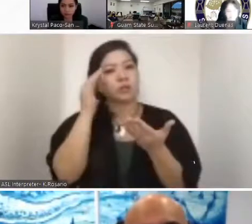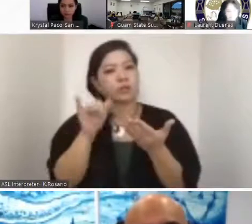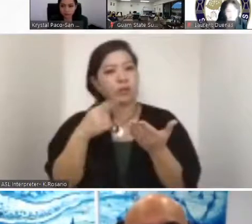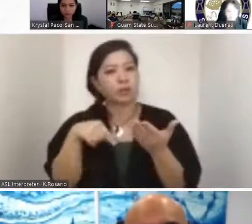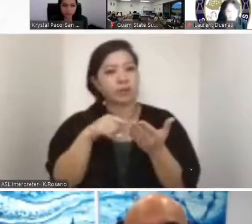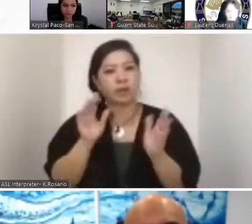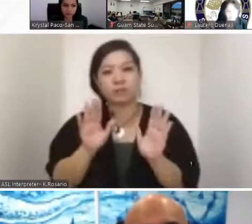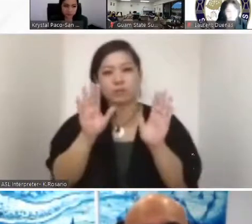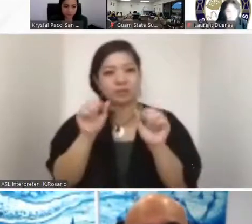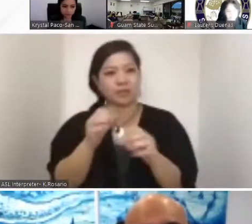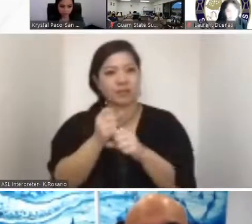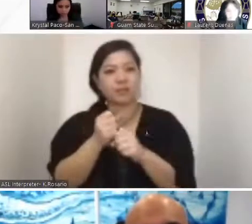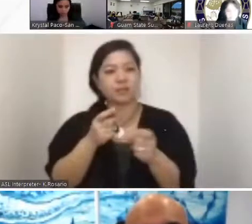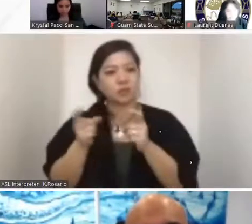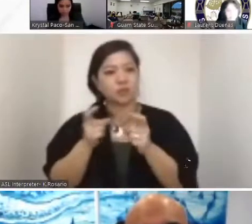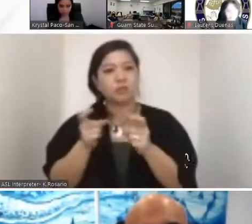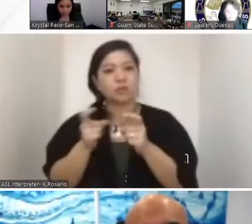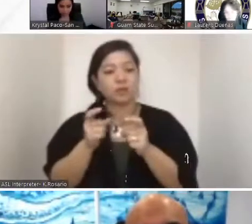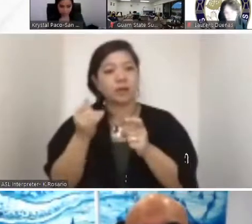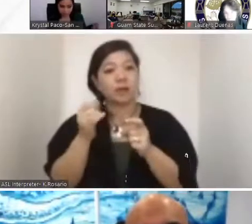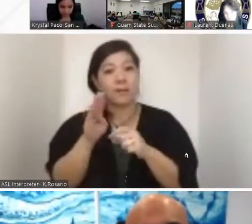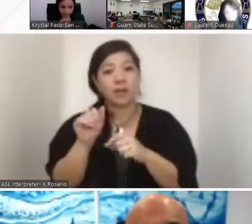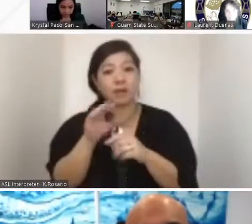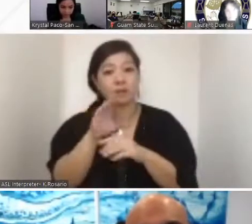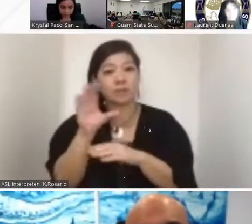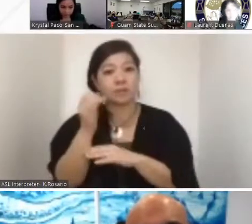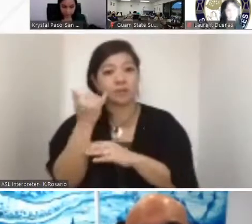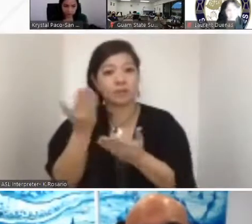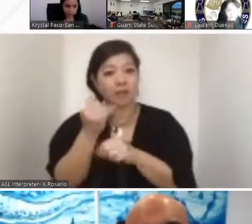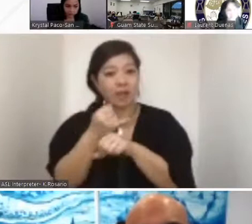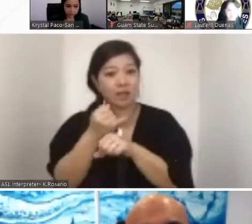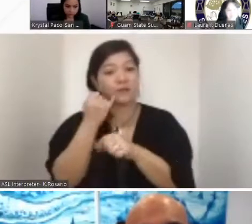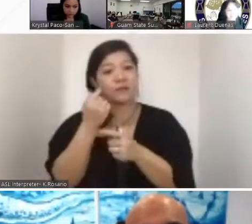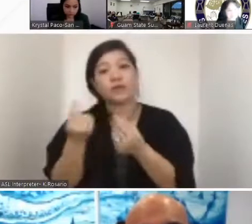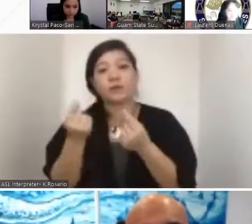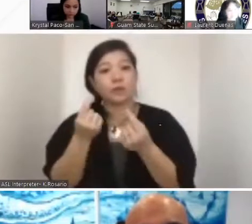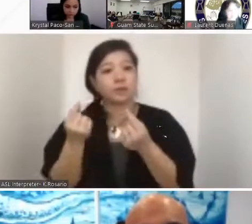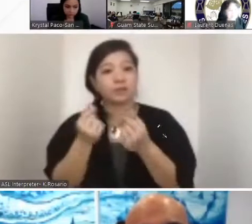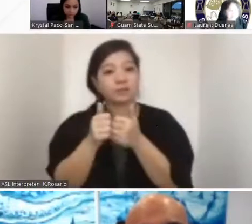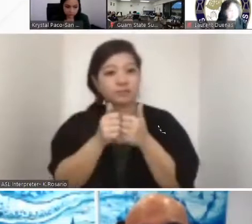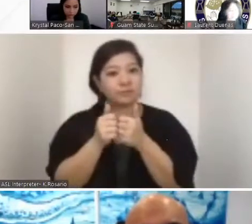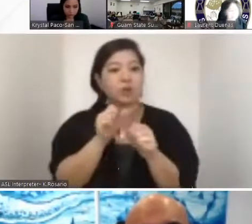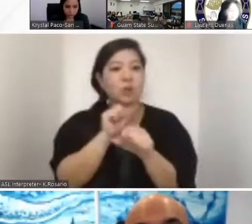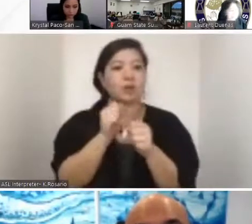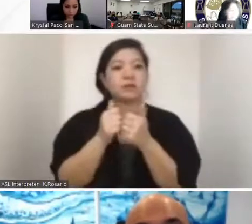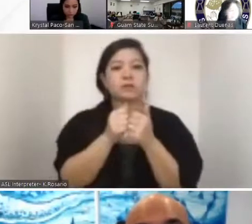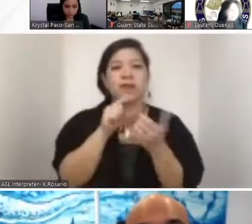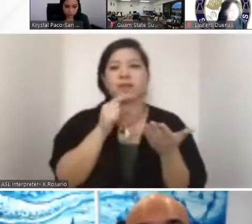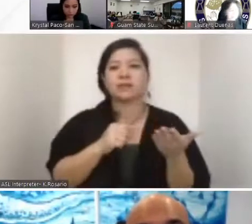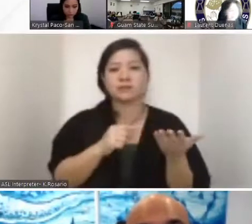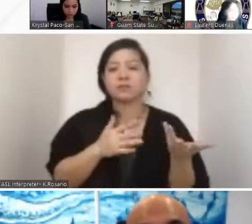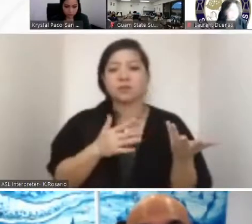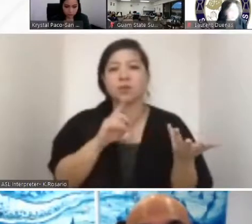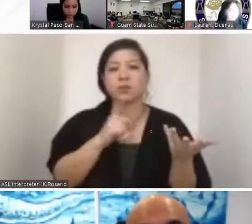absolutely can get this thing under control by Christmas on the island if everyone does their part. Thanksgiving's going to be a tall order.